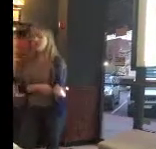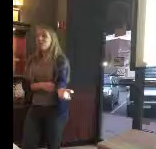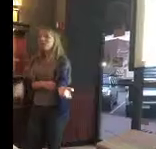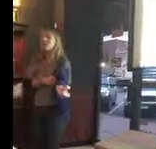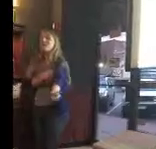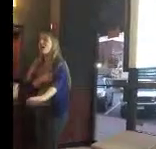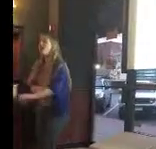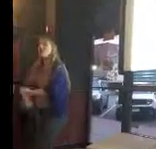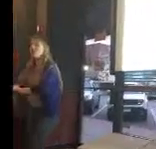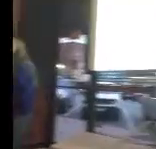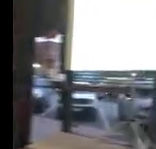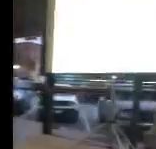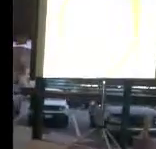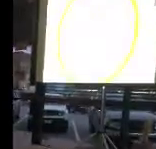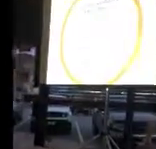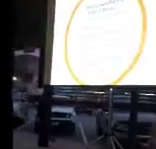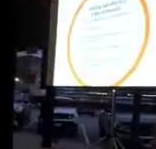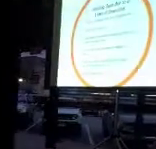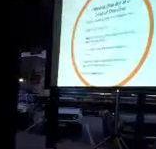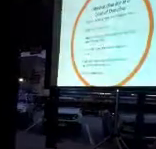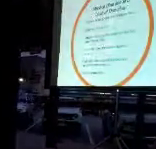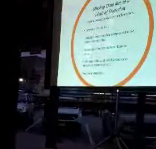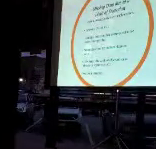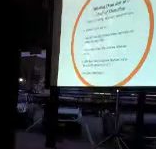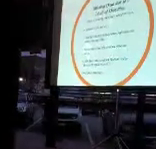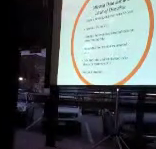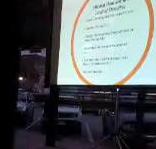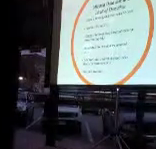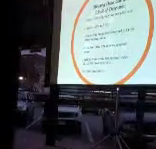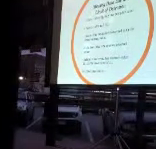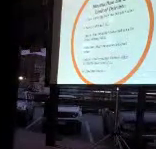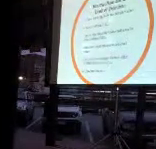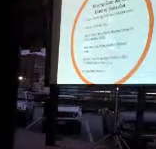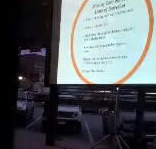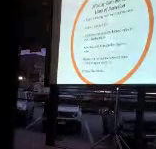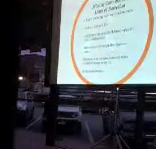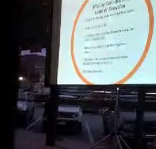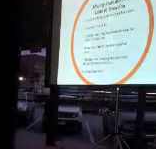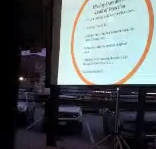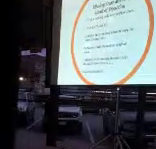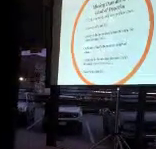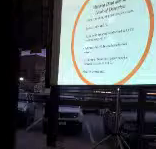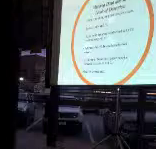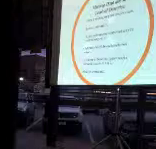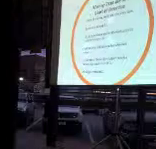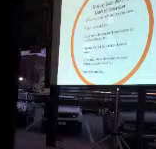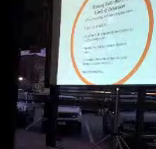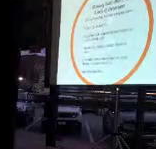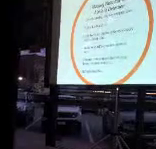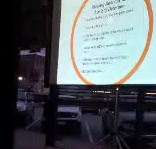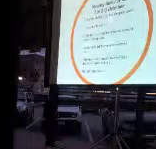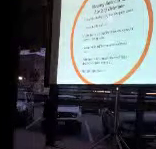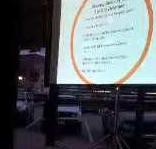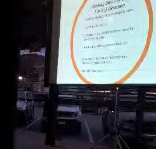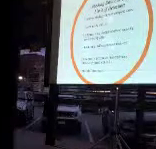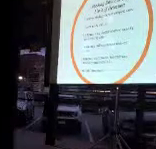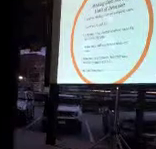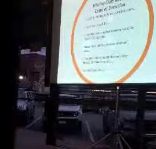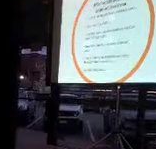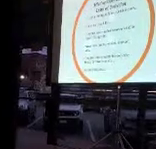I looked at a lot of different things. Okay. The simplest thing you could do is say, well, if it was missing and I didn't see anything, let's just count it as missing.